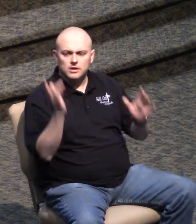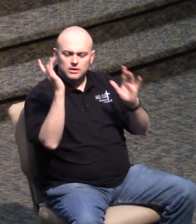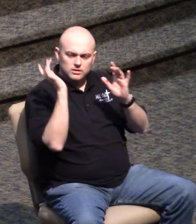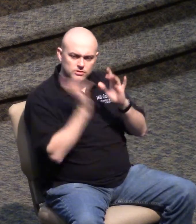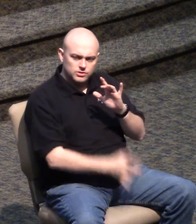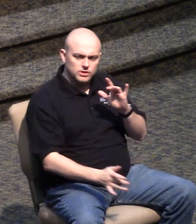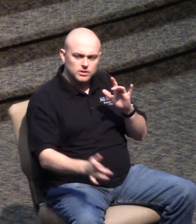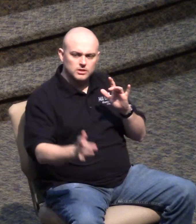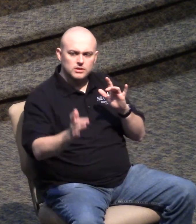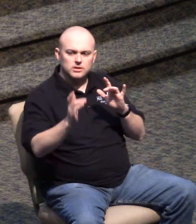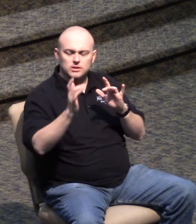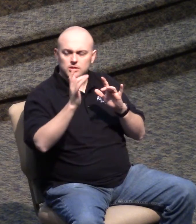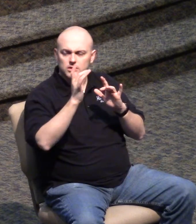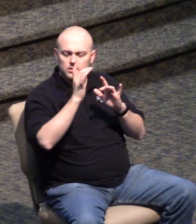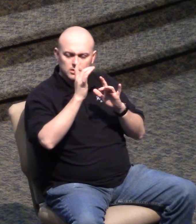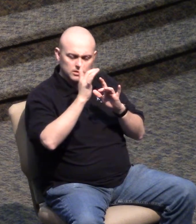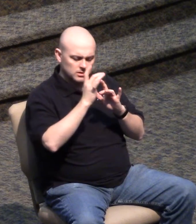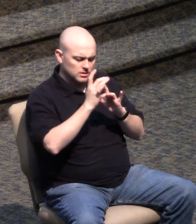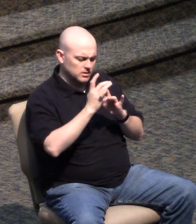Jesus,